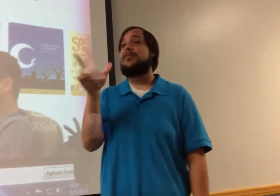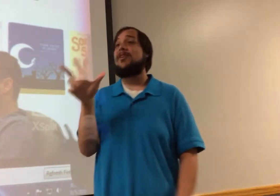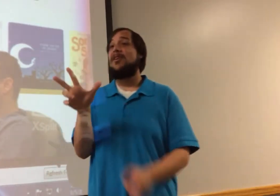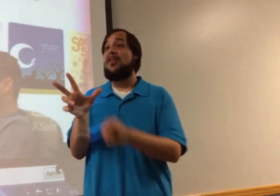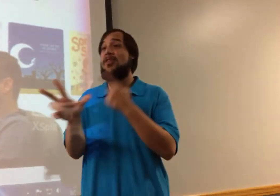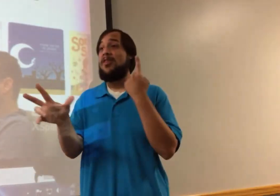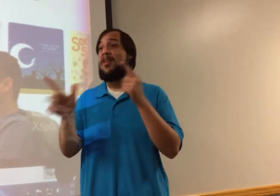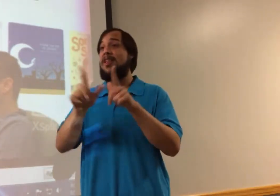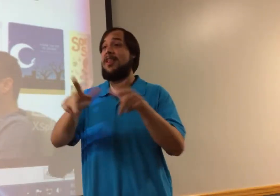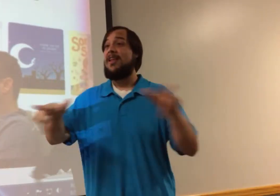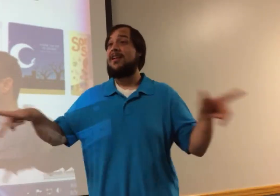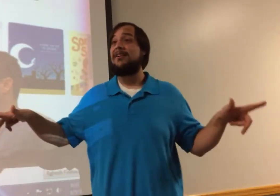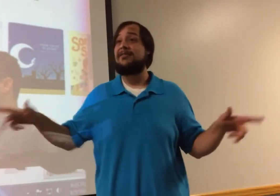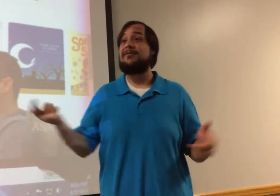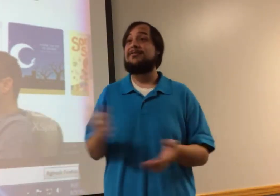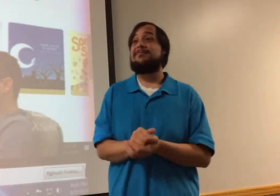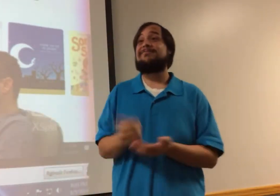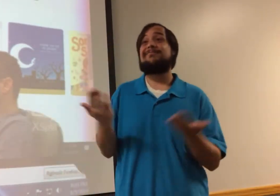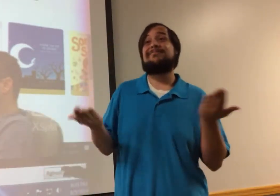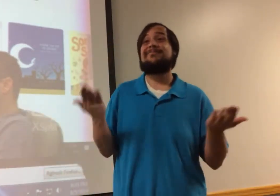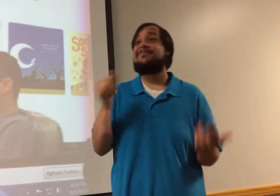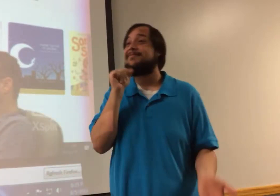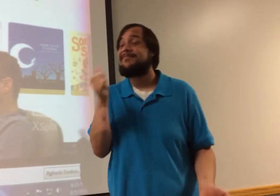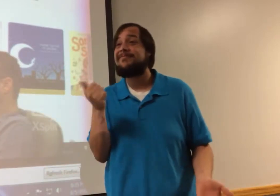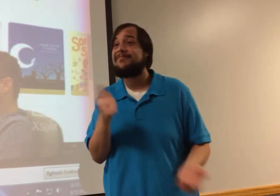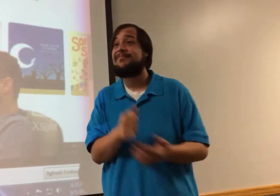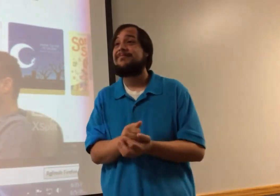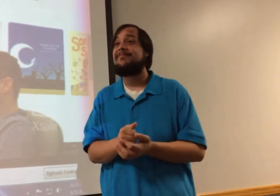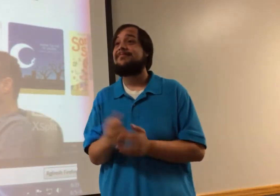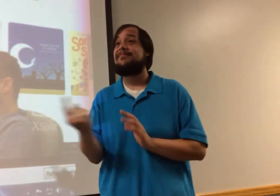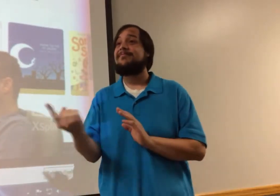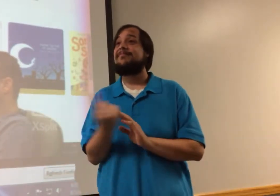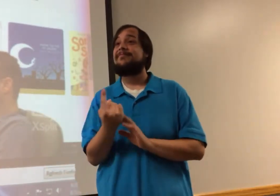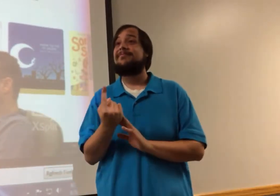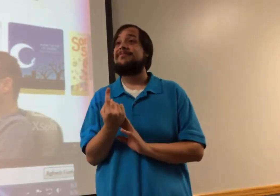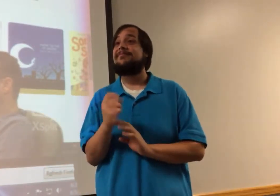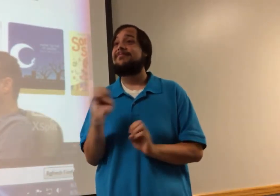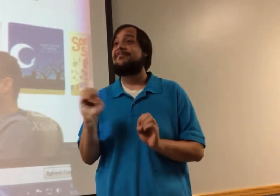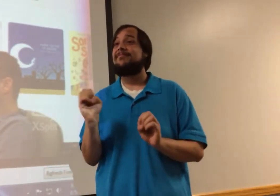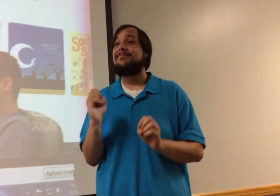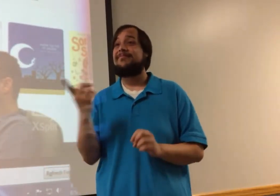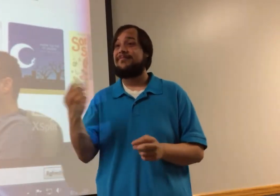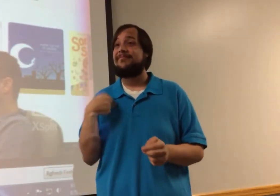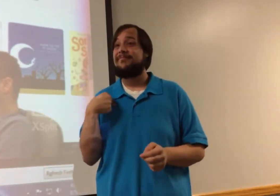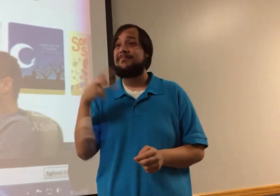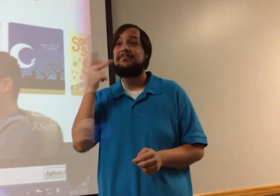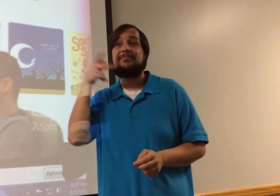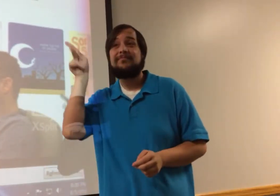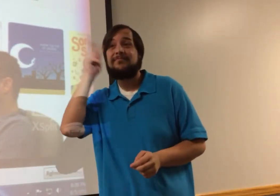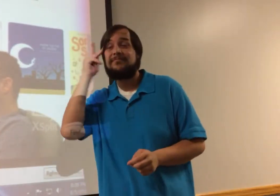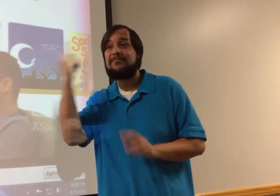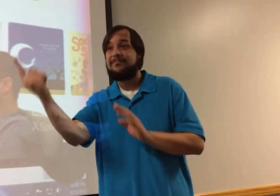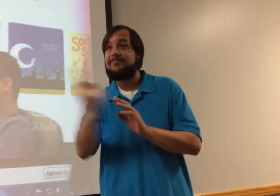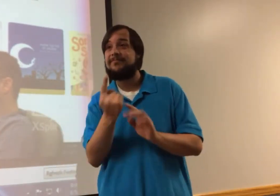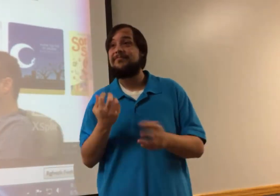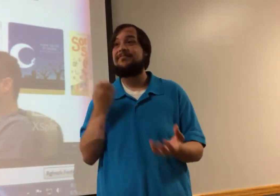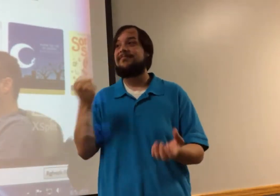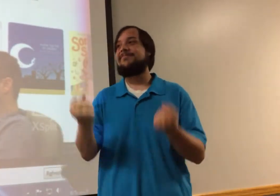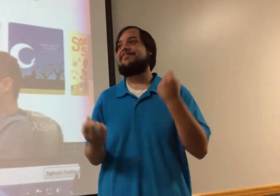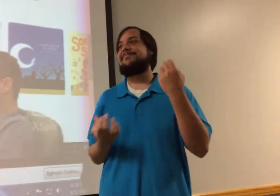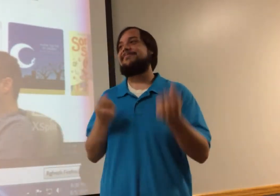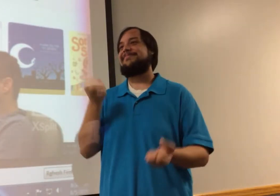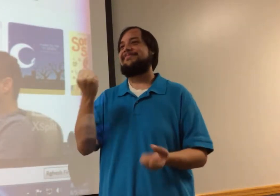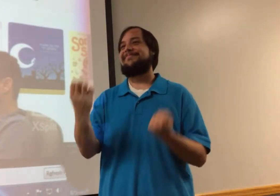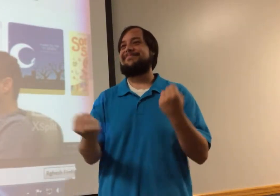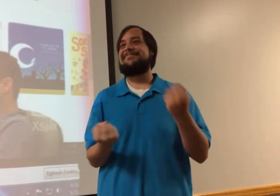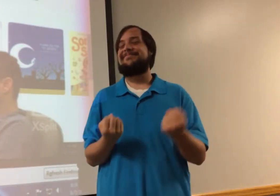third language, so they may not come in with any, do you get those parents to come in and learn sign with their